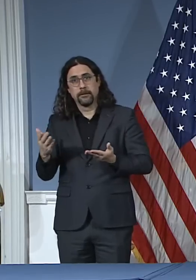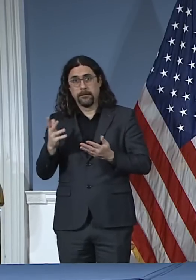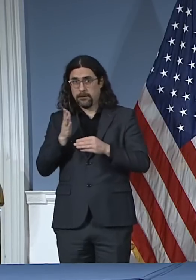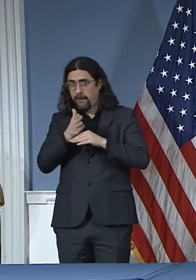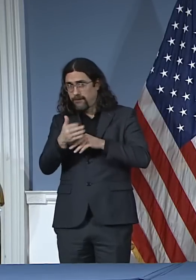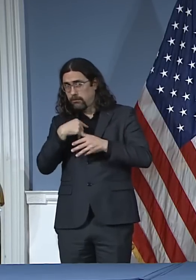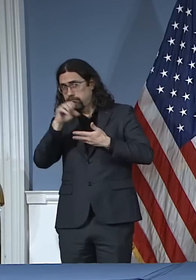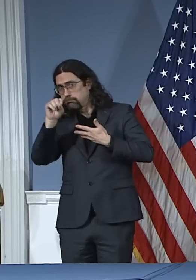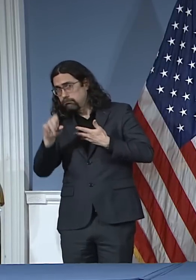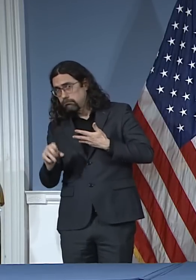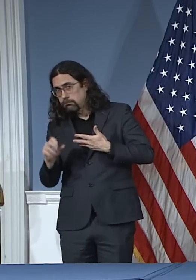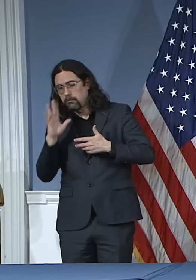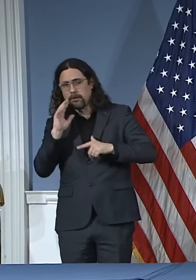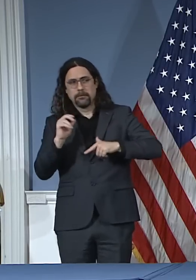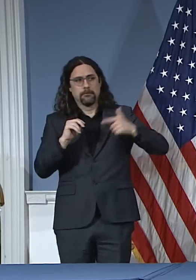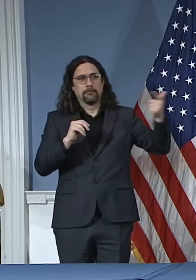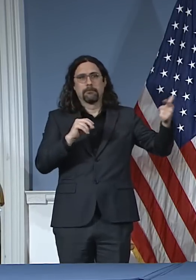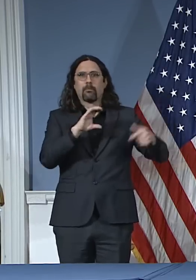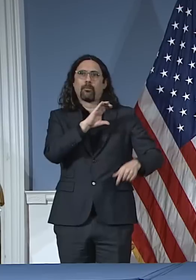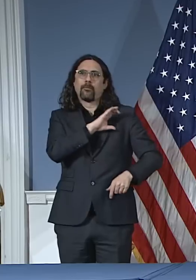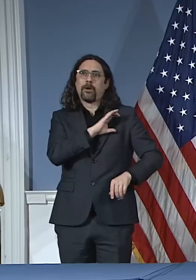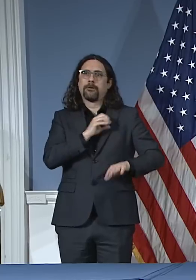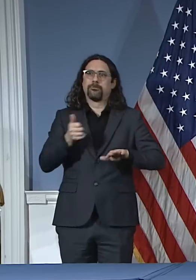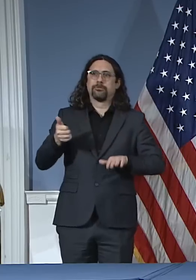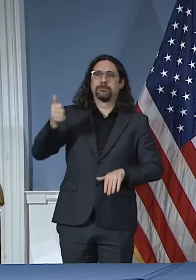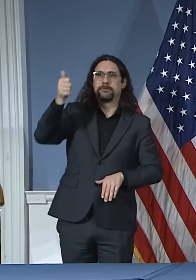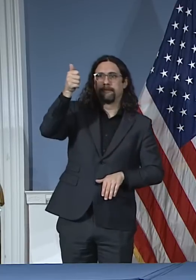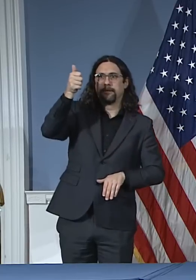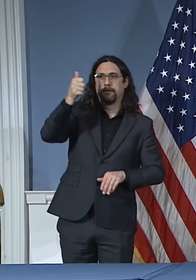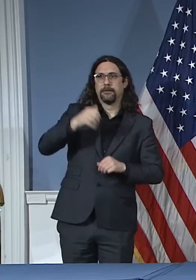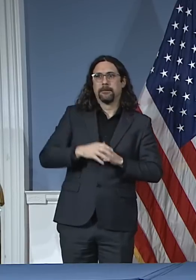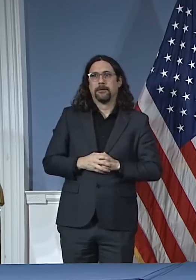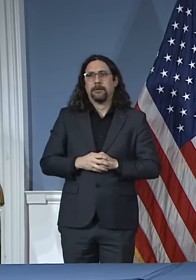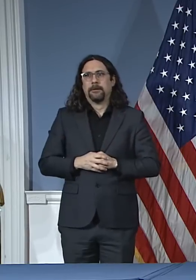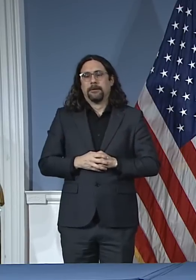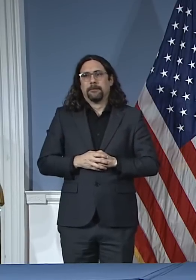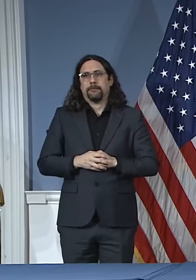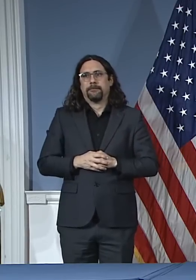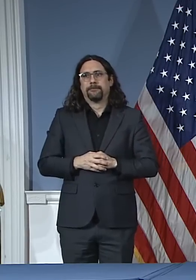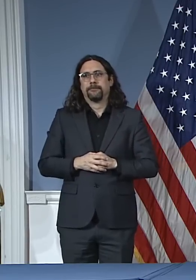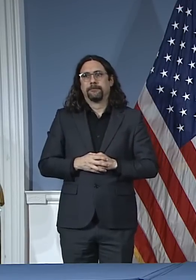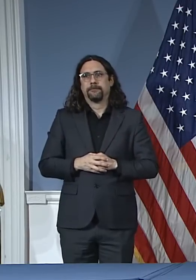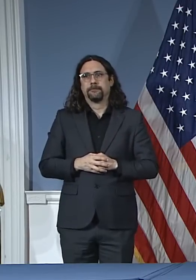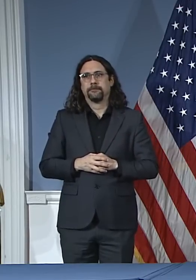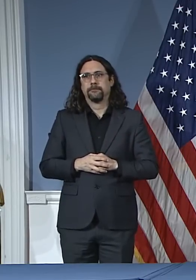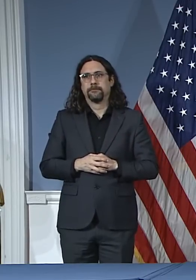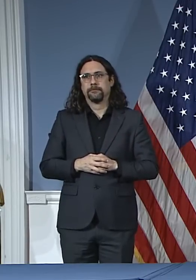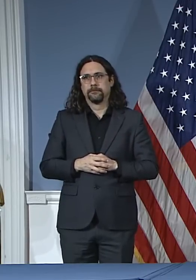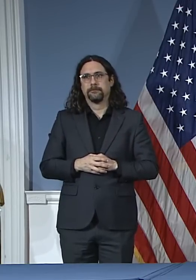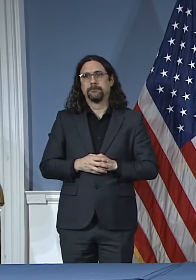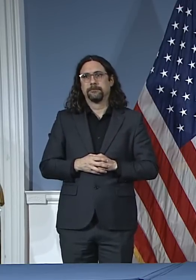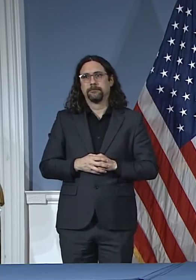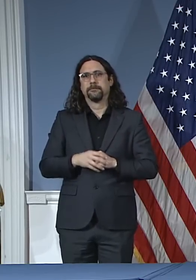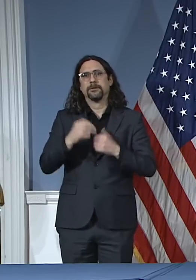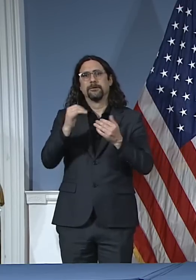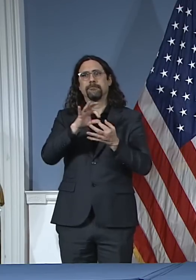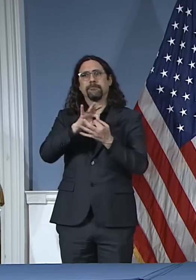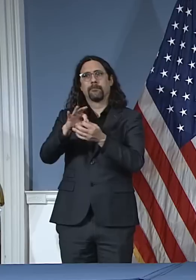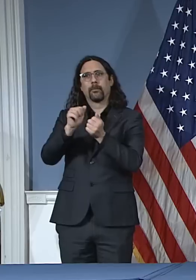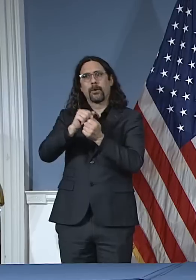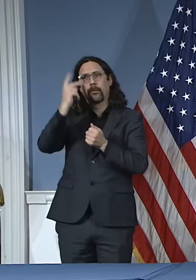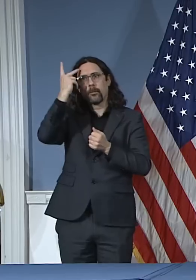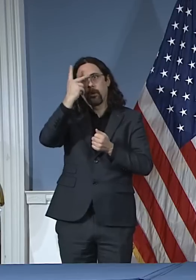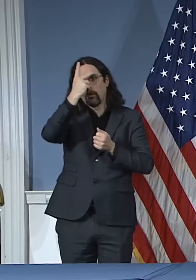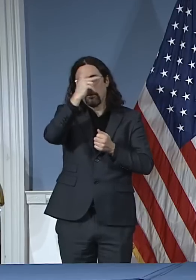question of parks, I spoke earlier with Governor Cuomo. We are fully aligned. We understand that we